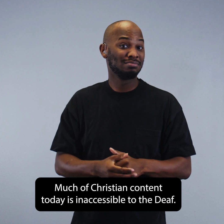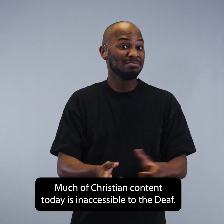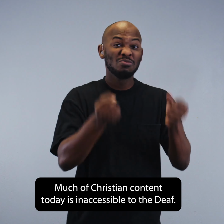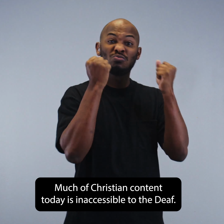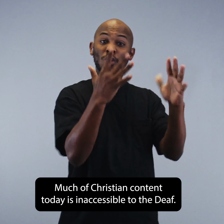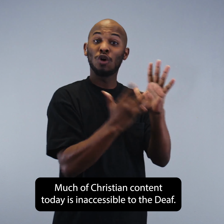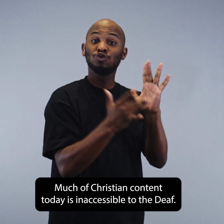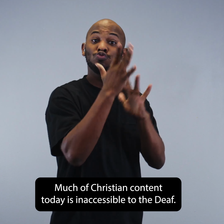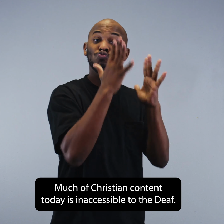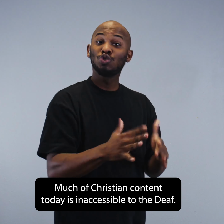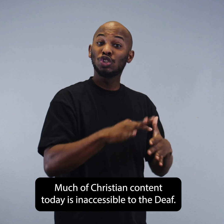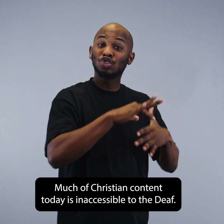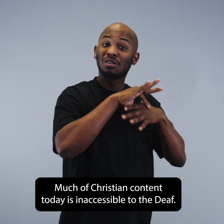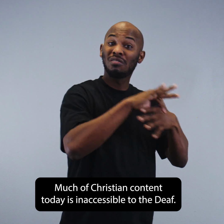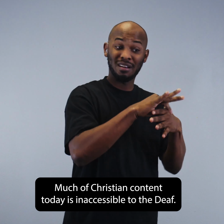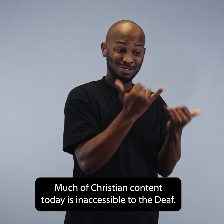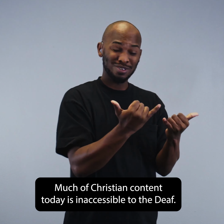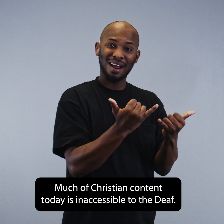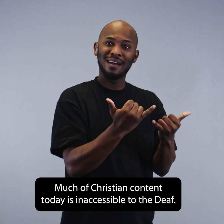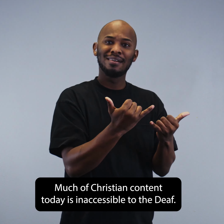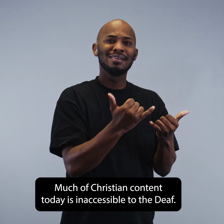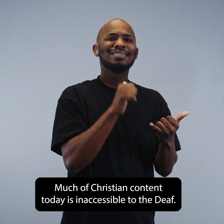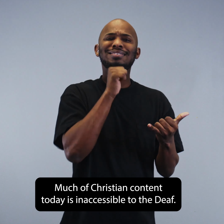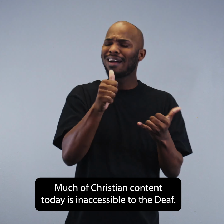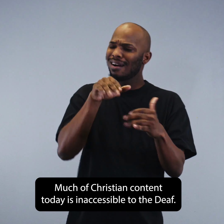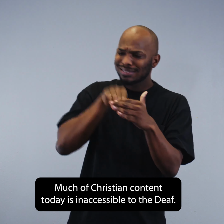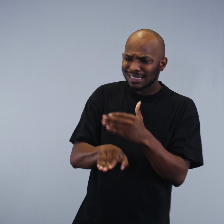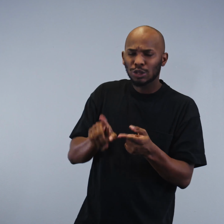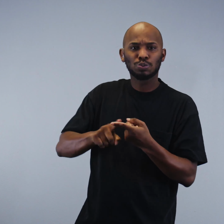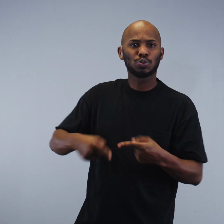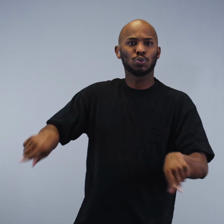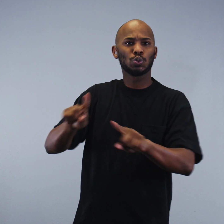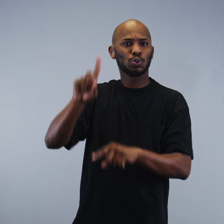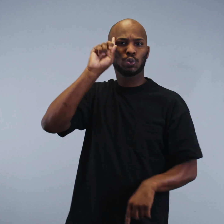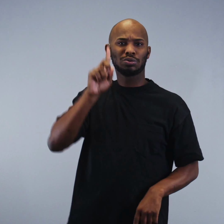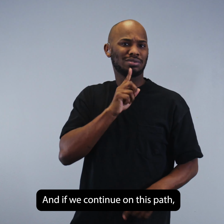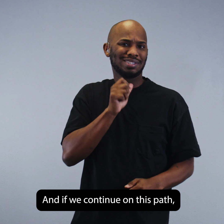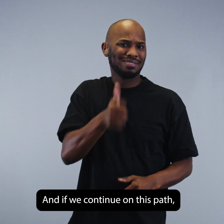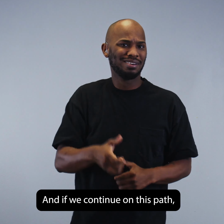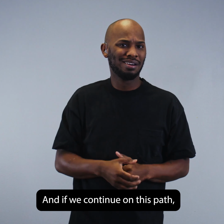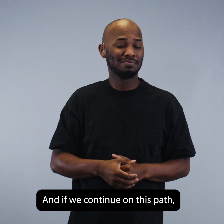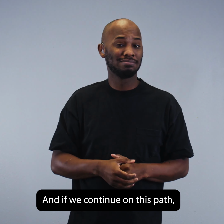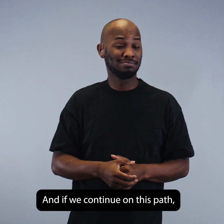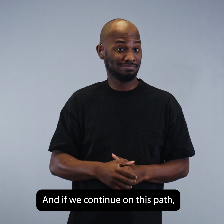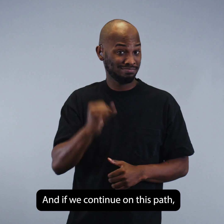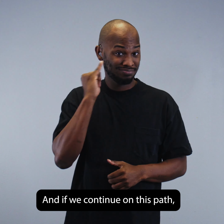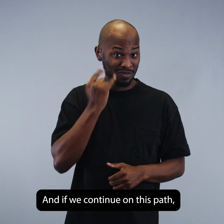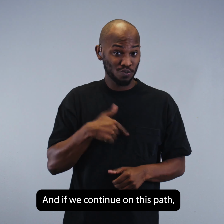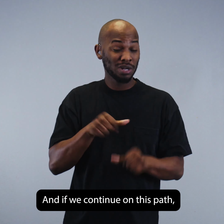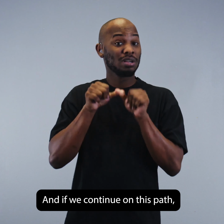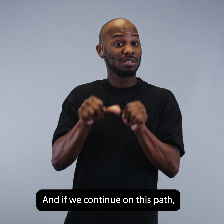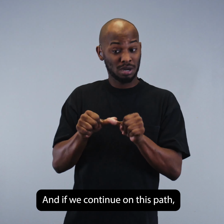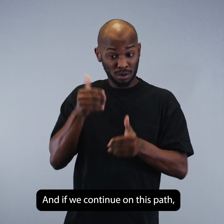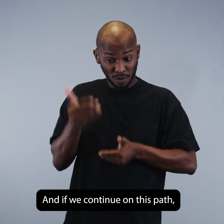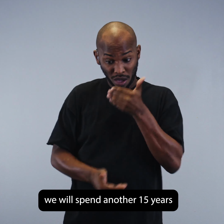content today is inaccessible to the deaf. And if we continue on this path, we